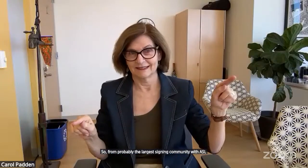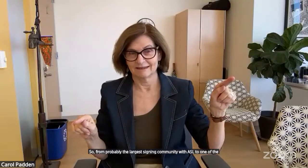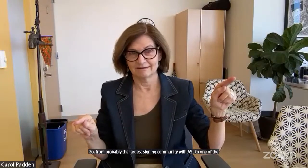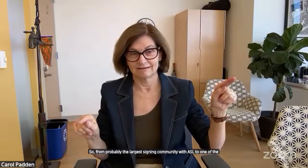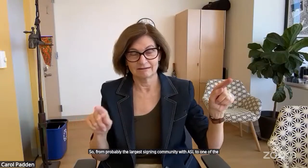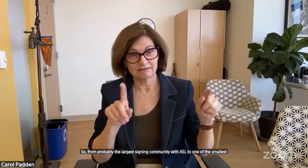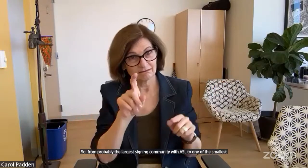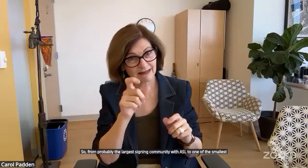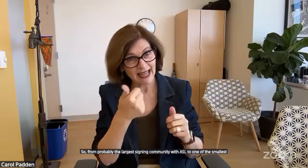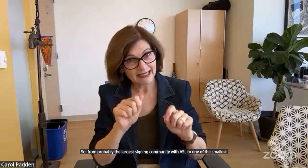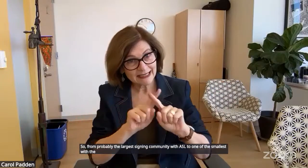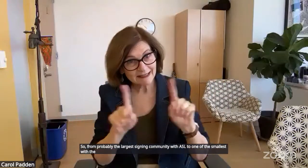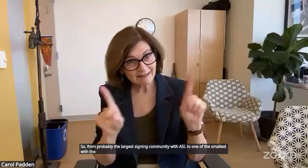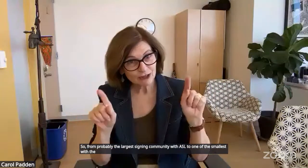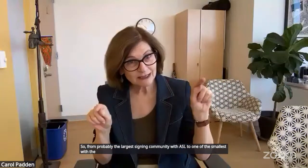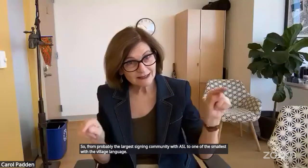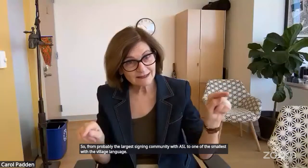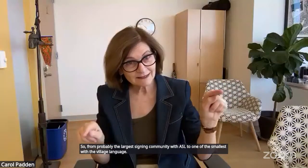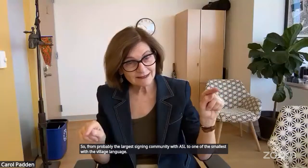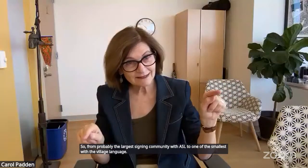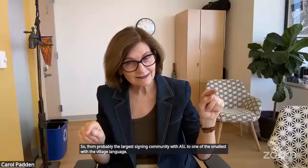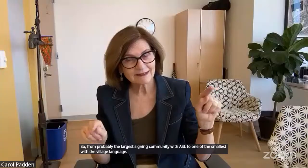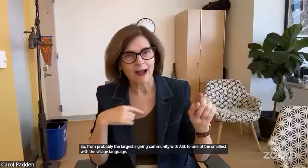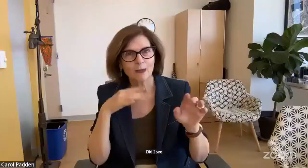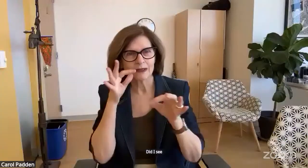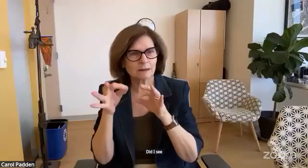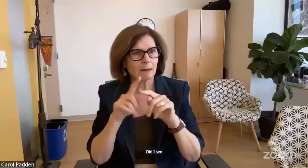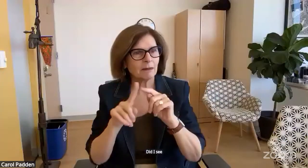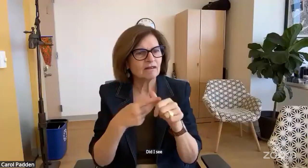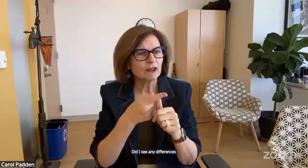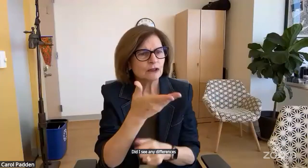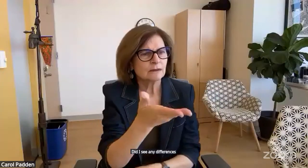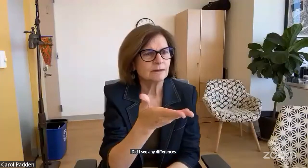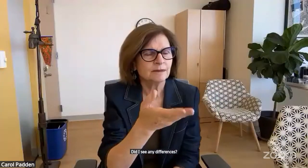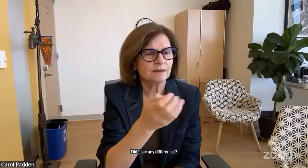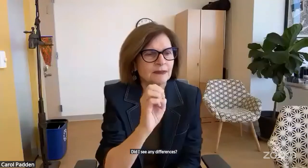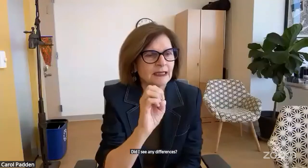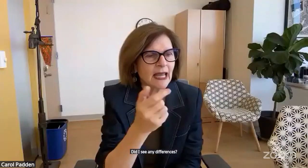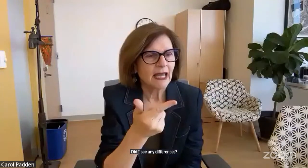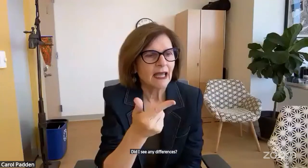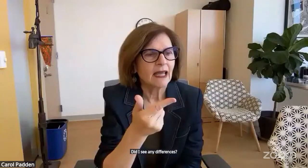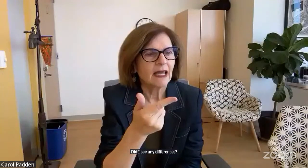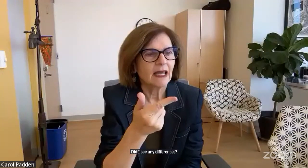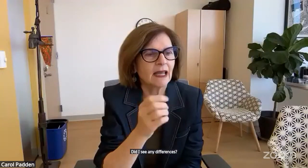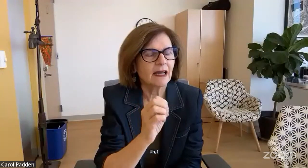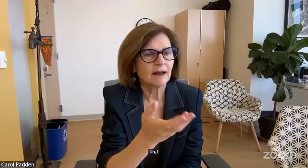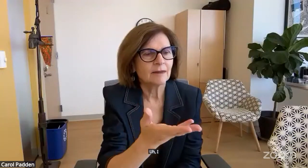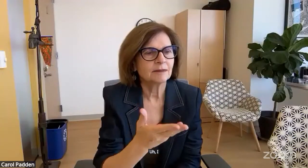smallest with the village language. Did I see any differences? I will explain that, but